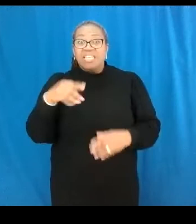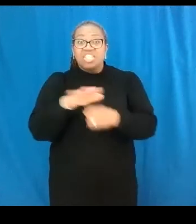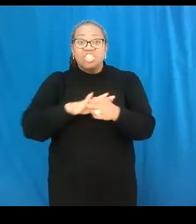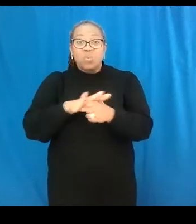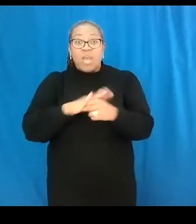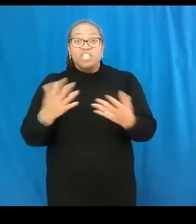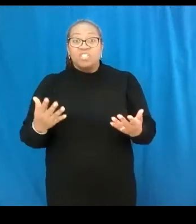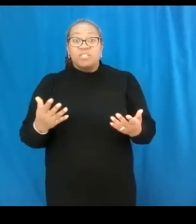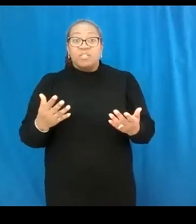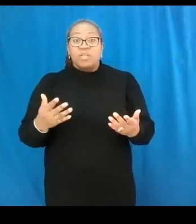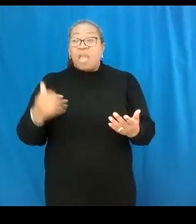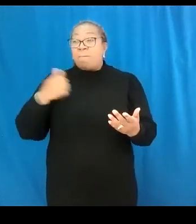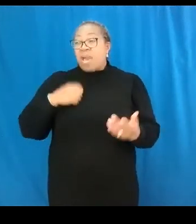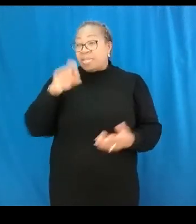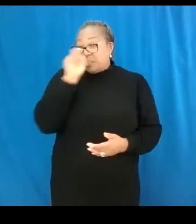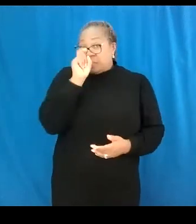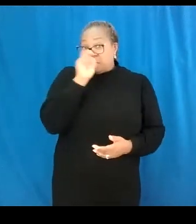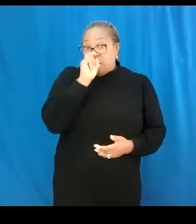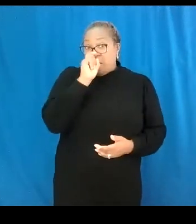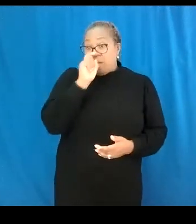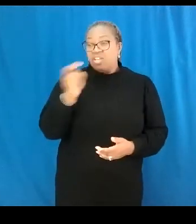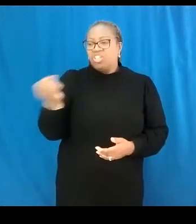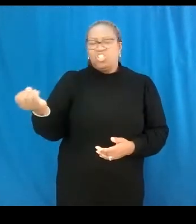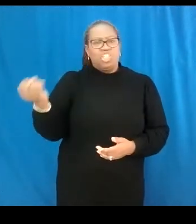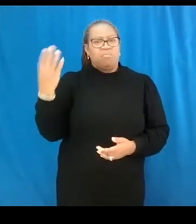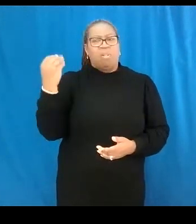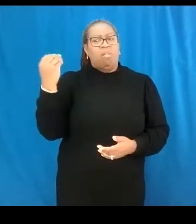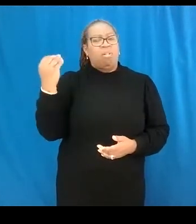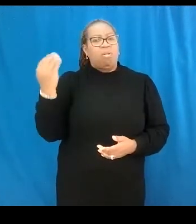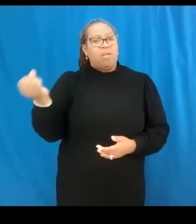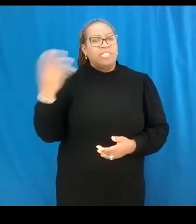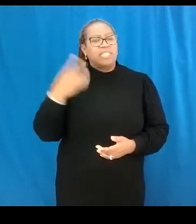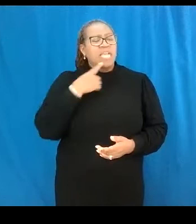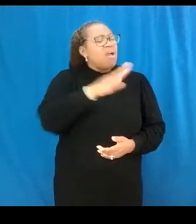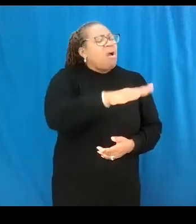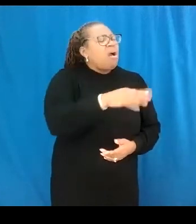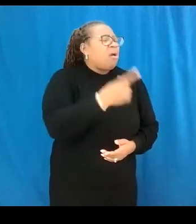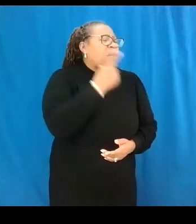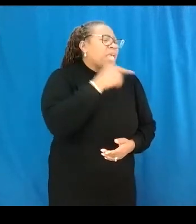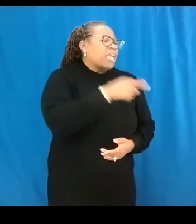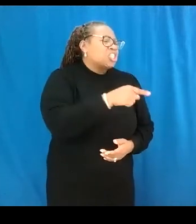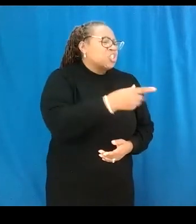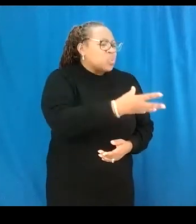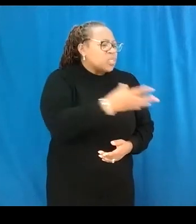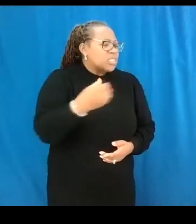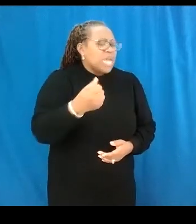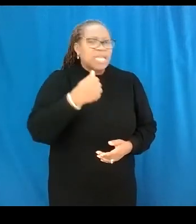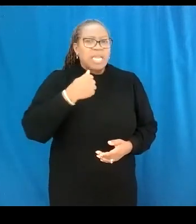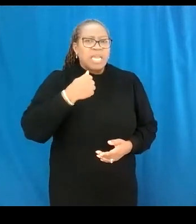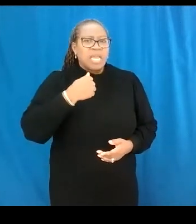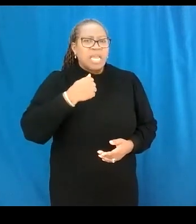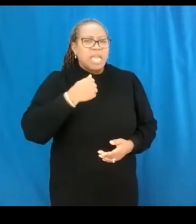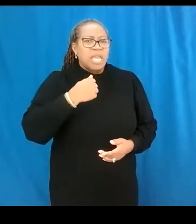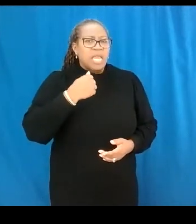story, where my sister said to me, she was like, oh, could you take my scarf? Could you just put